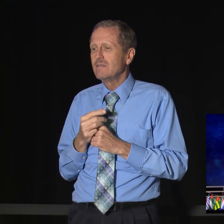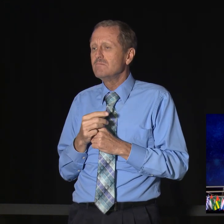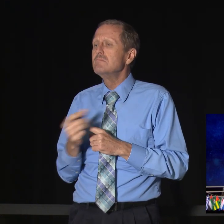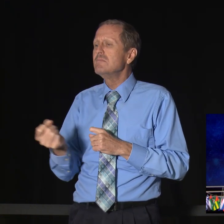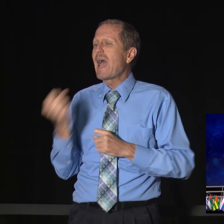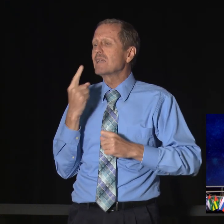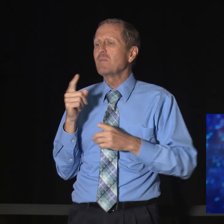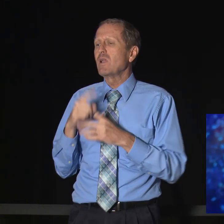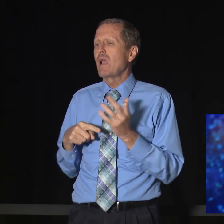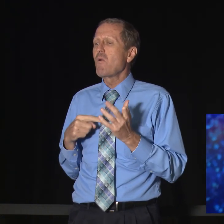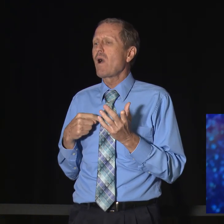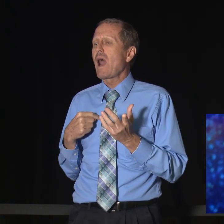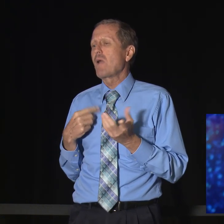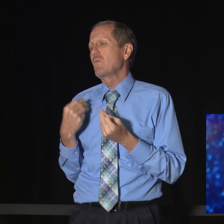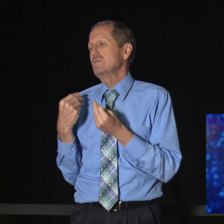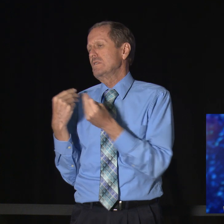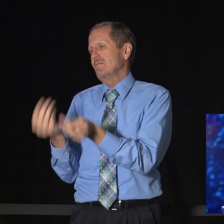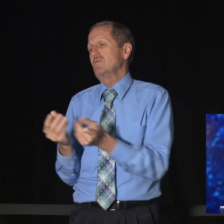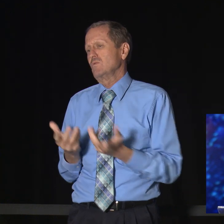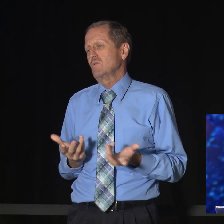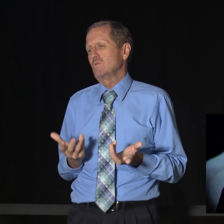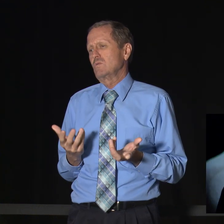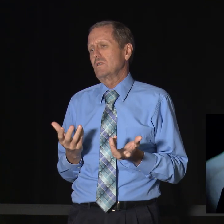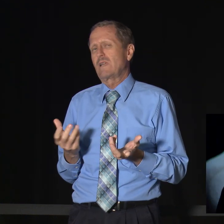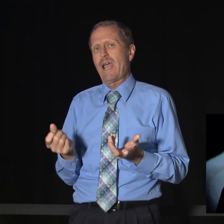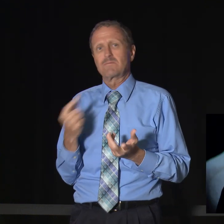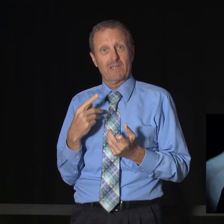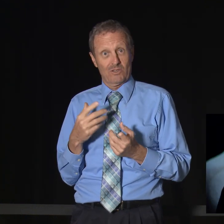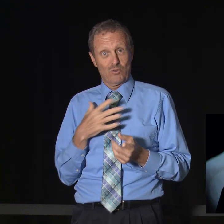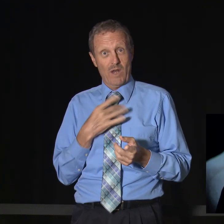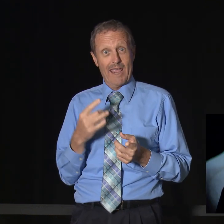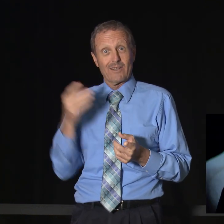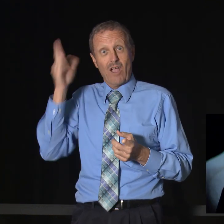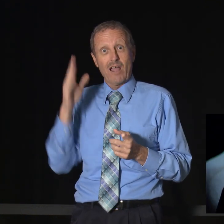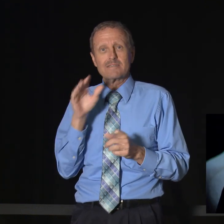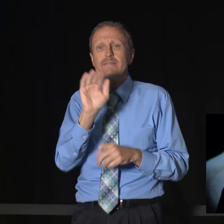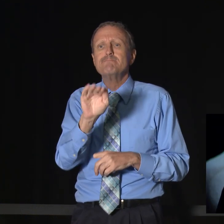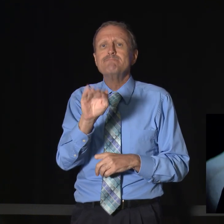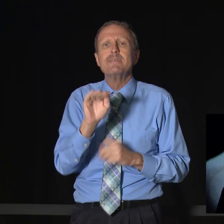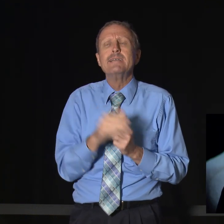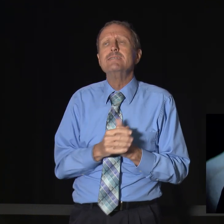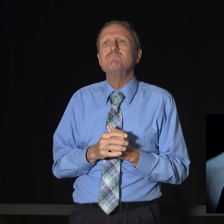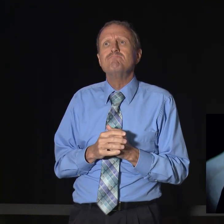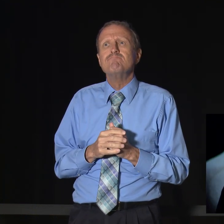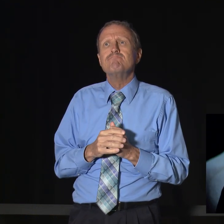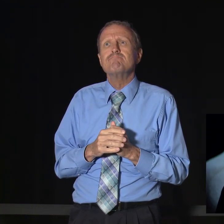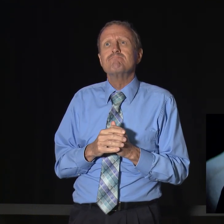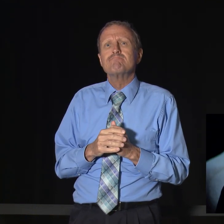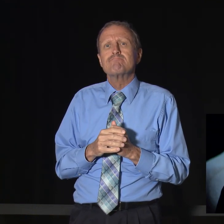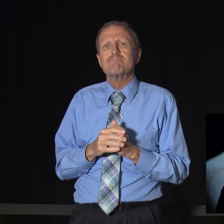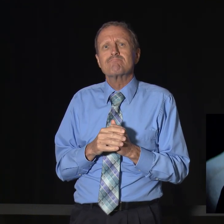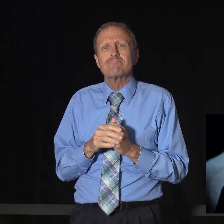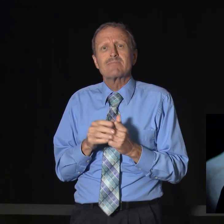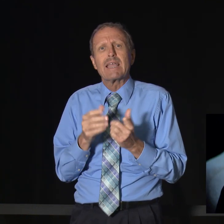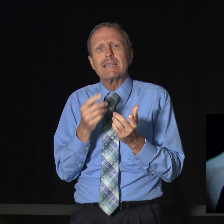thee. Oh, don't you like that? How many of you would like God to come and say that to you?